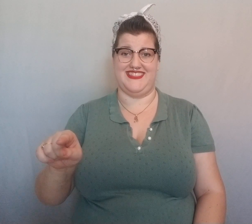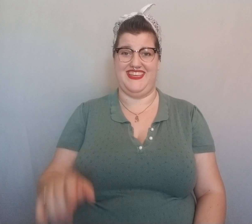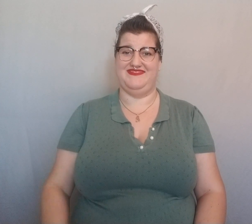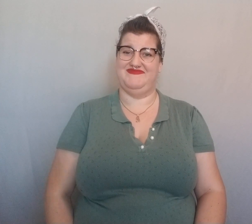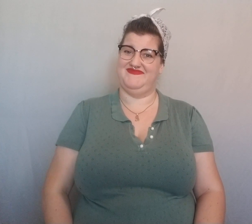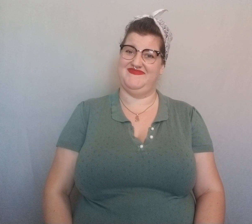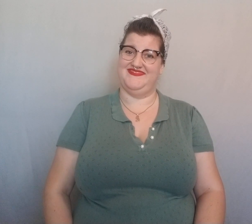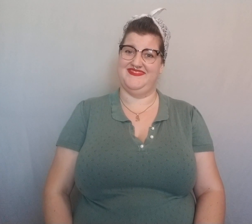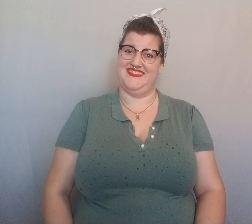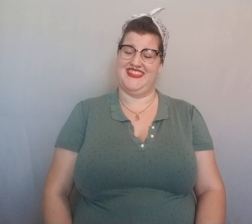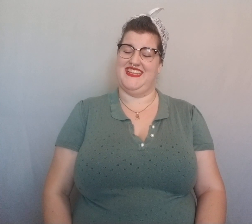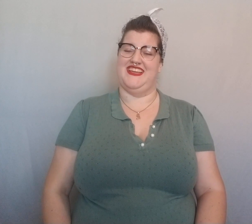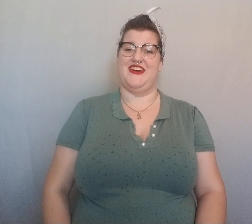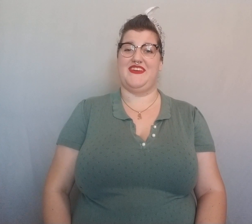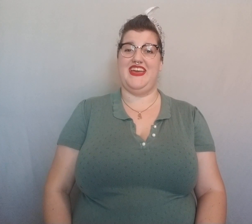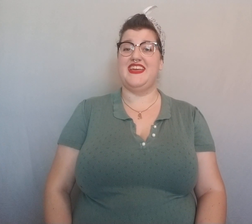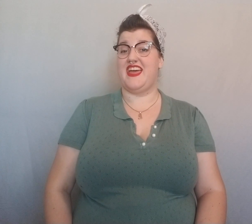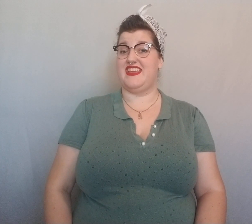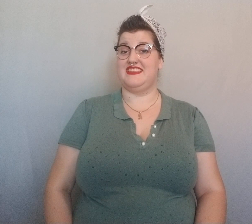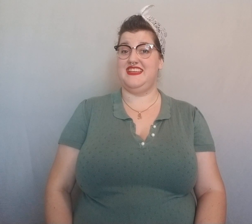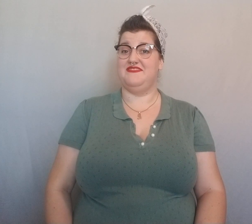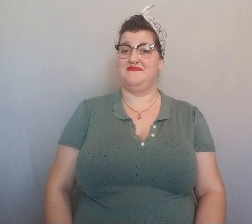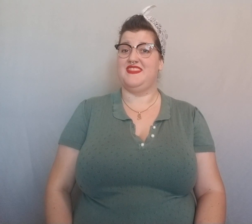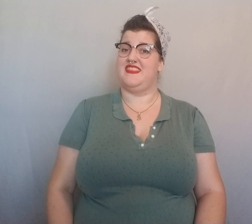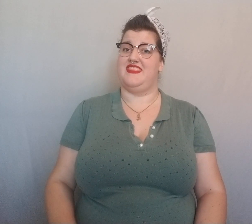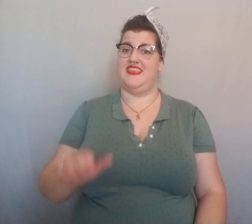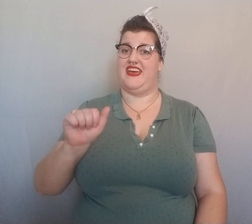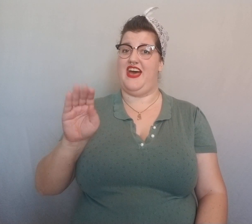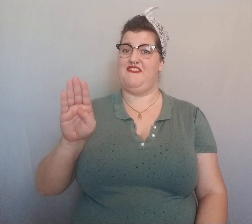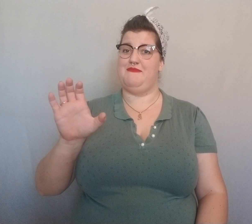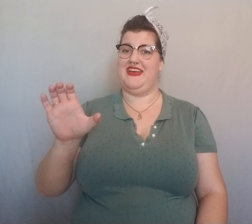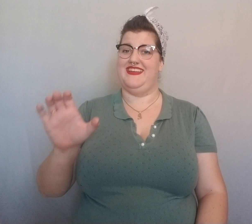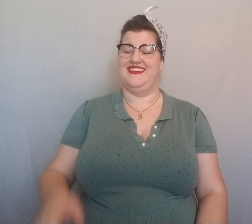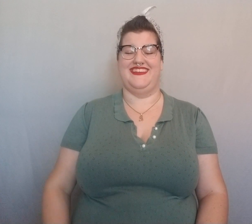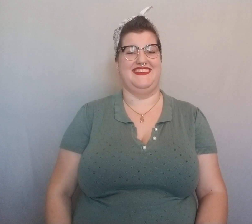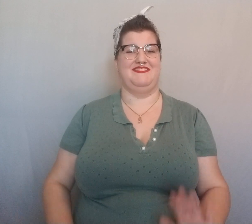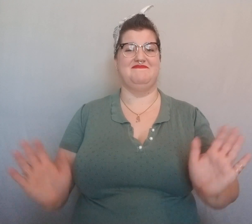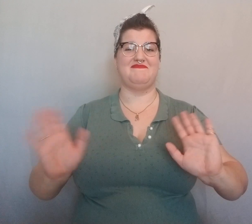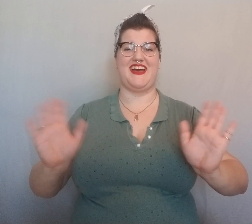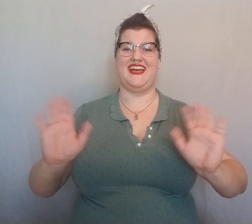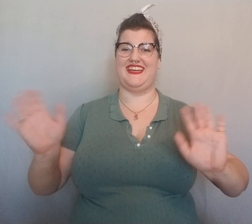Okay, and that's it. The alphabet. Bye.